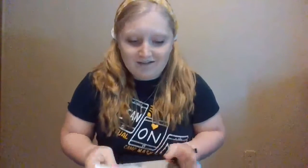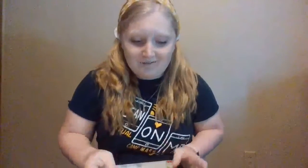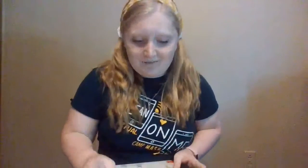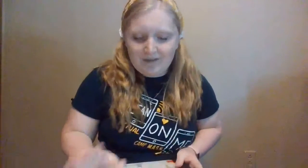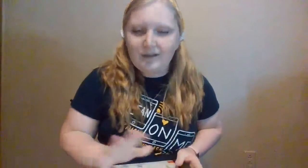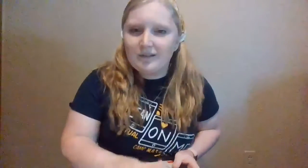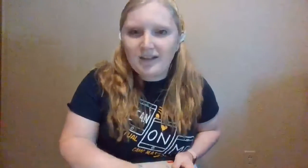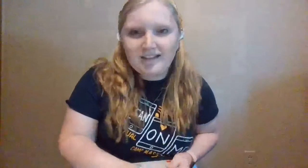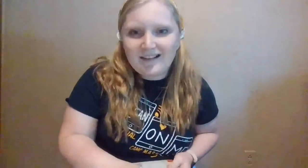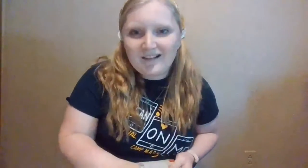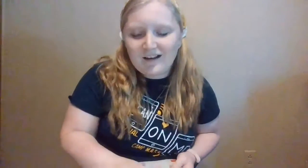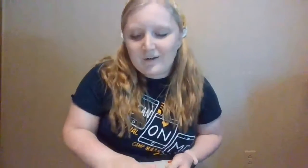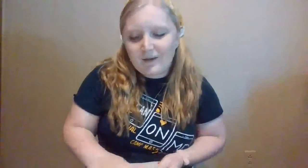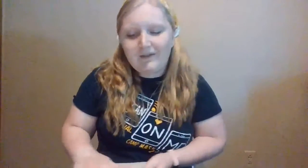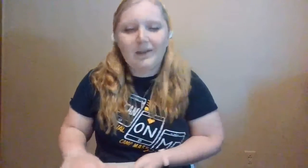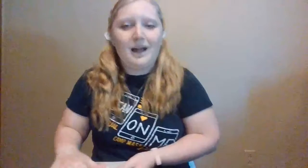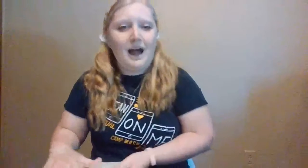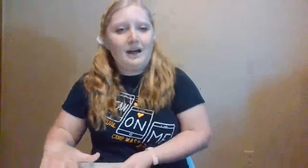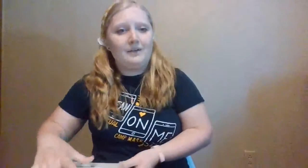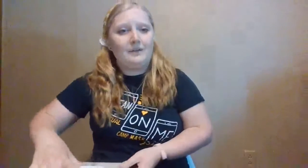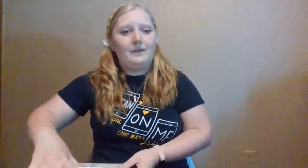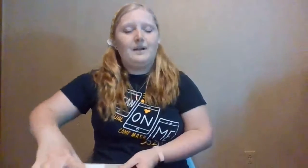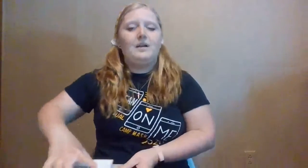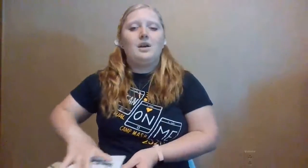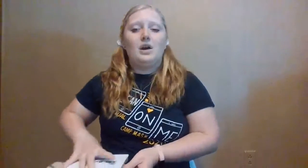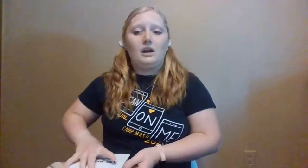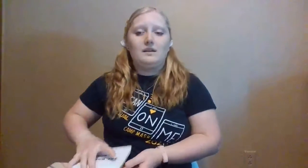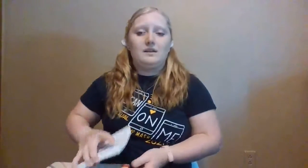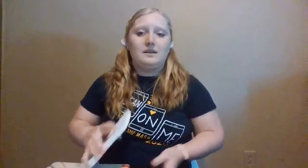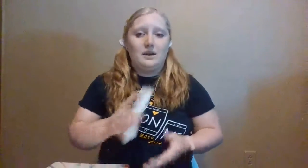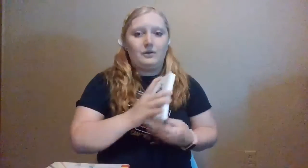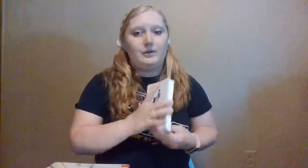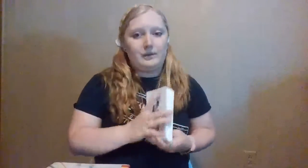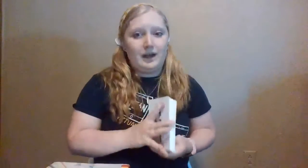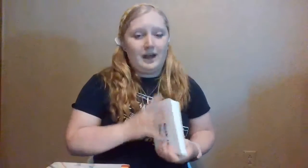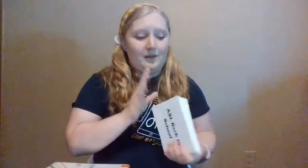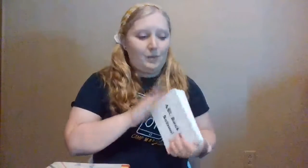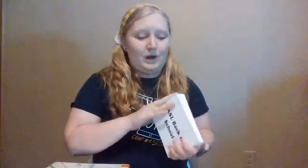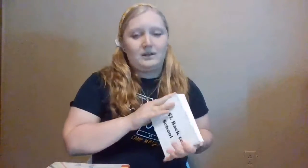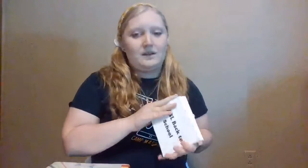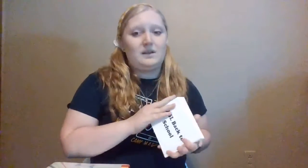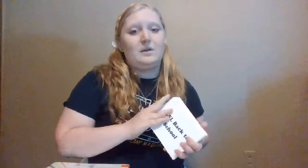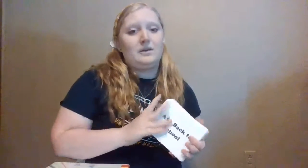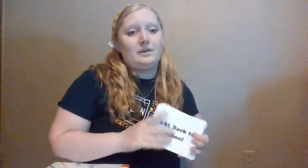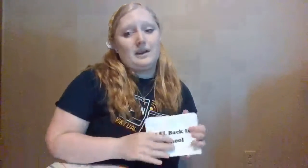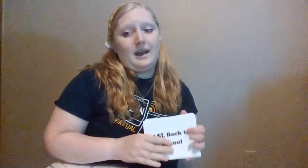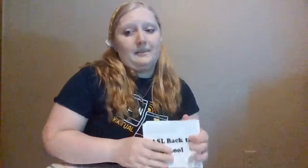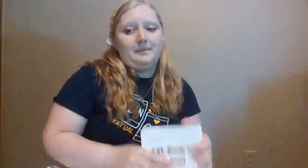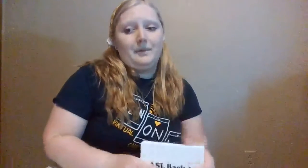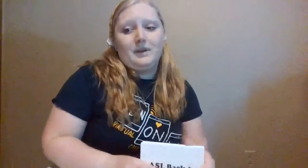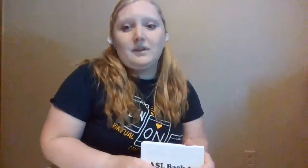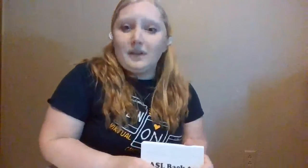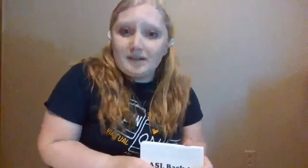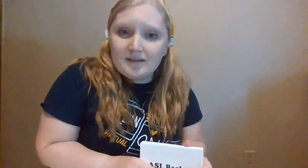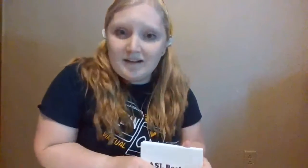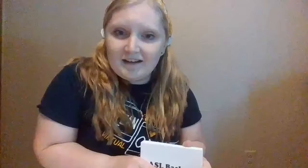song. So let's get started. We have a lot of cards to go through today and words to go through today. So let's get